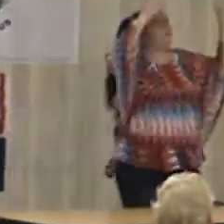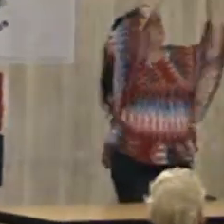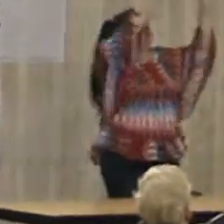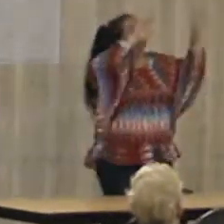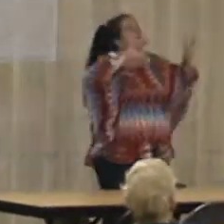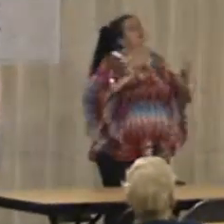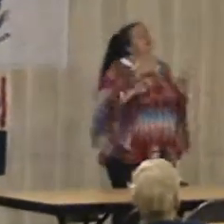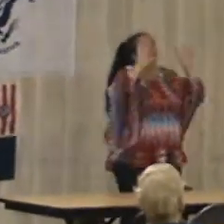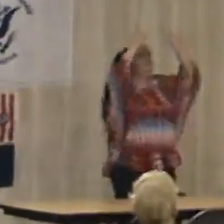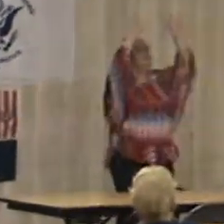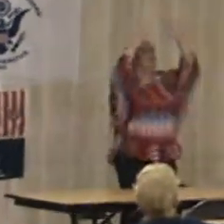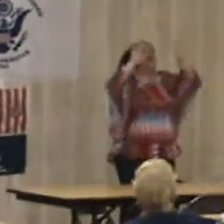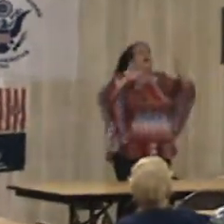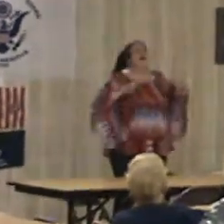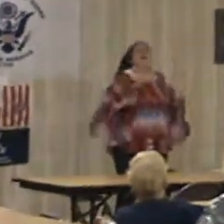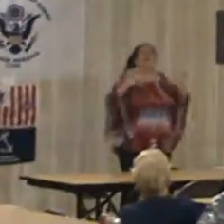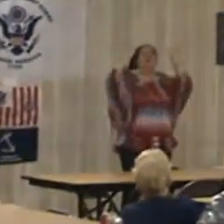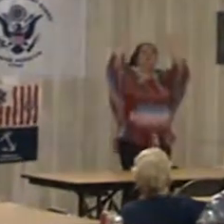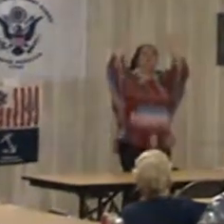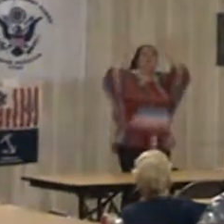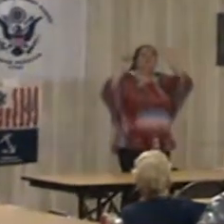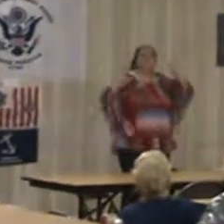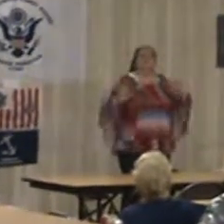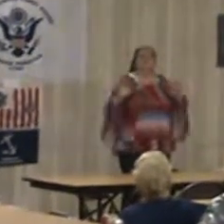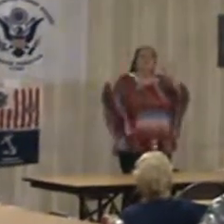Kentucky rain keeps pouring down,